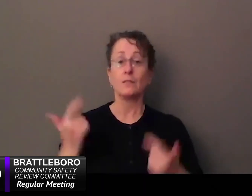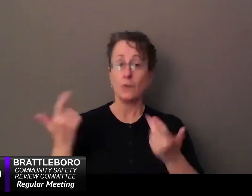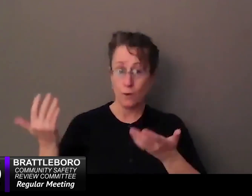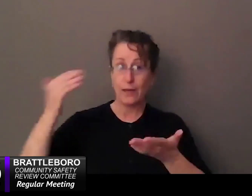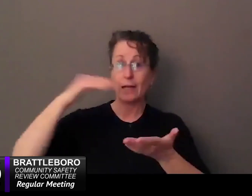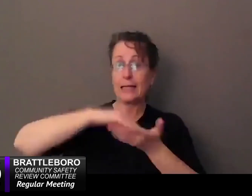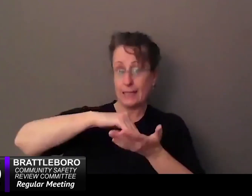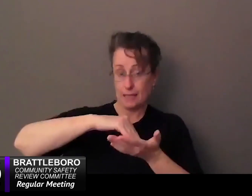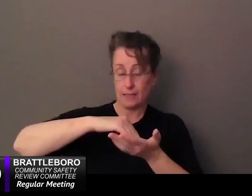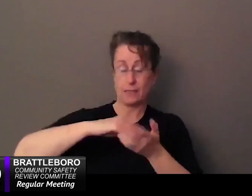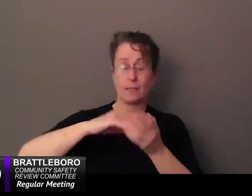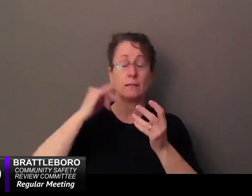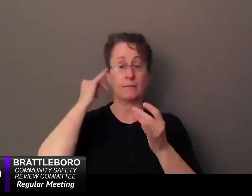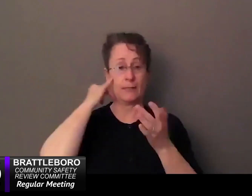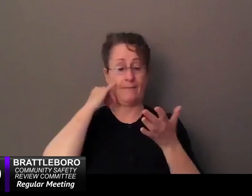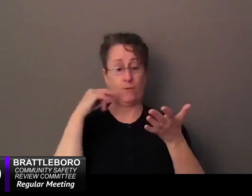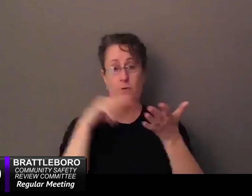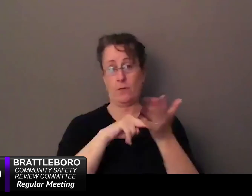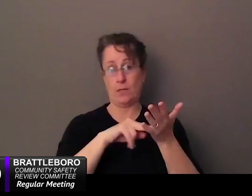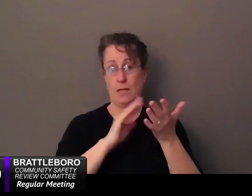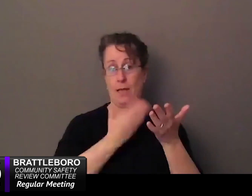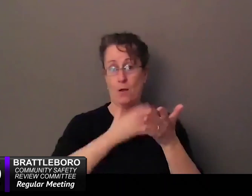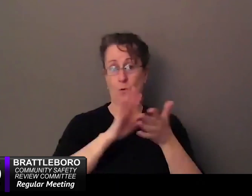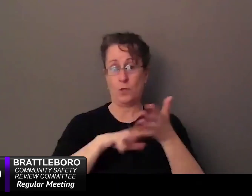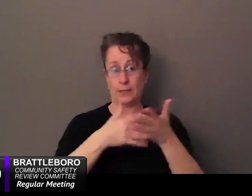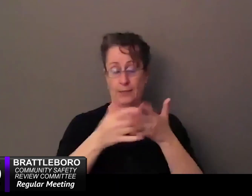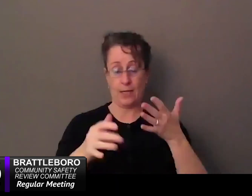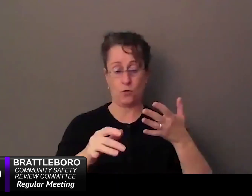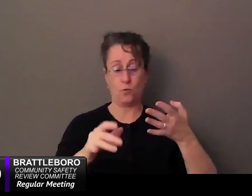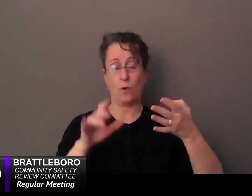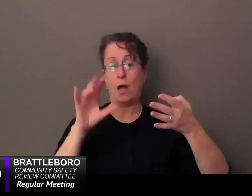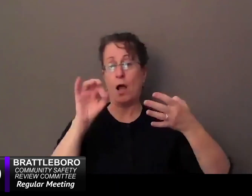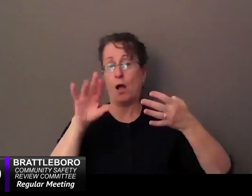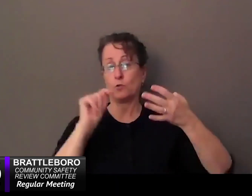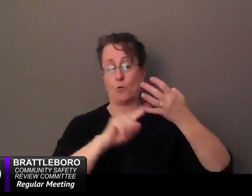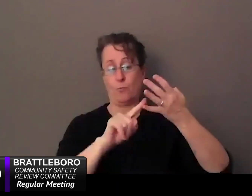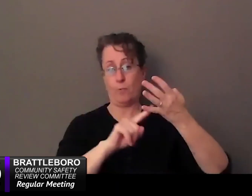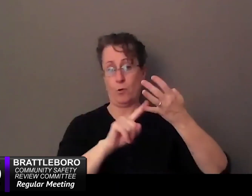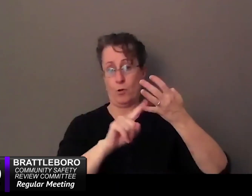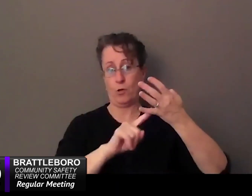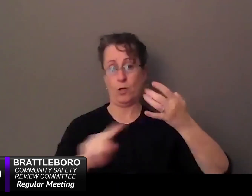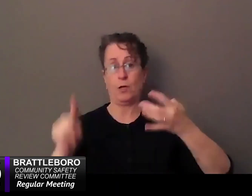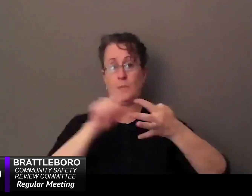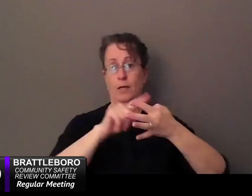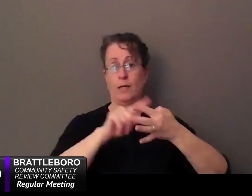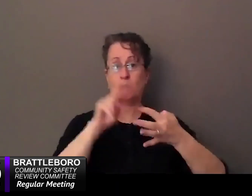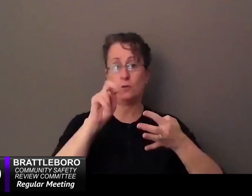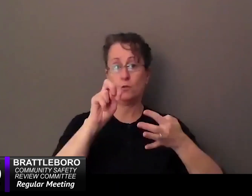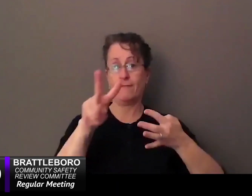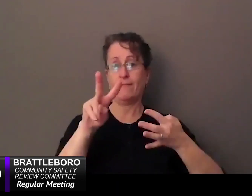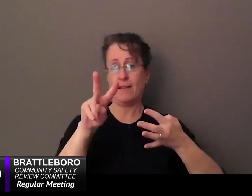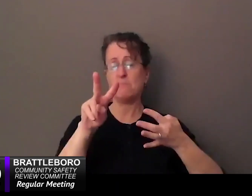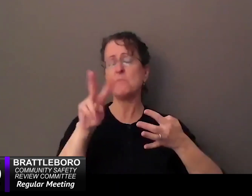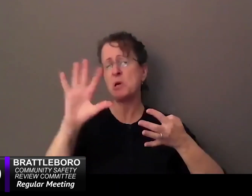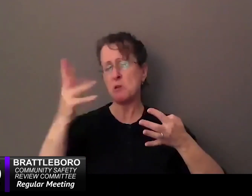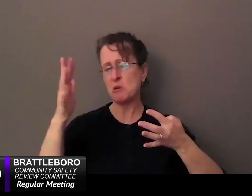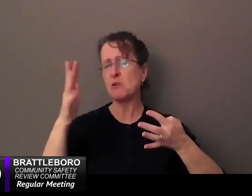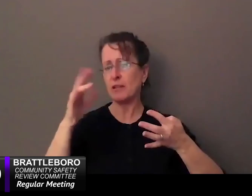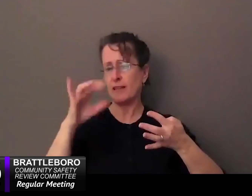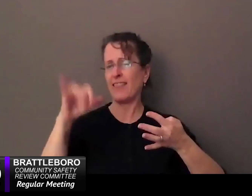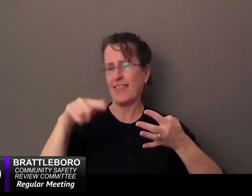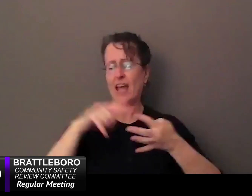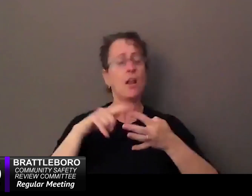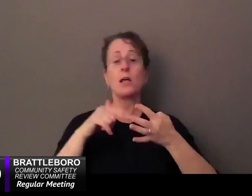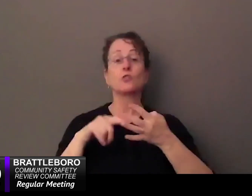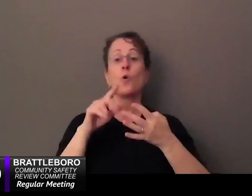our schedule, mid or end of October and November really is going to be when we've designed the